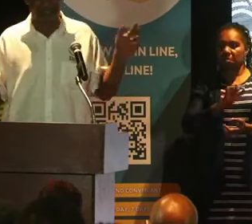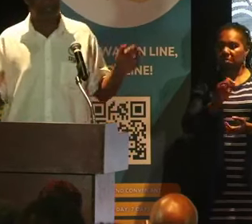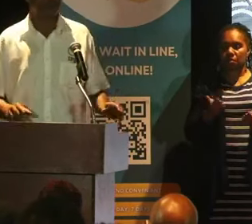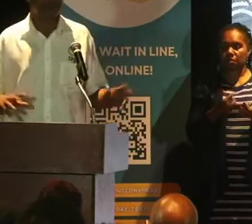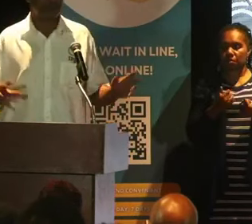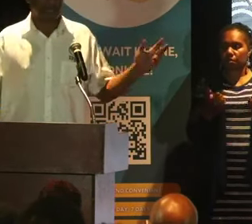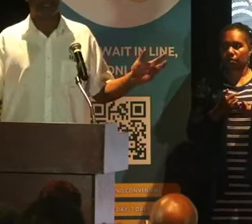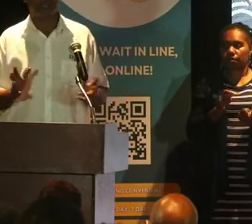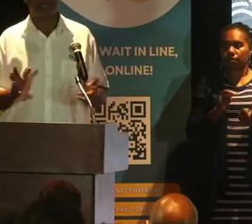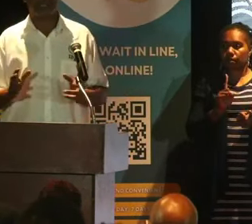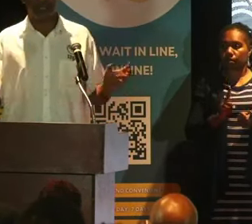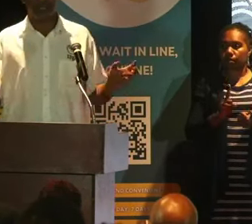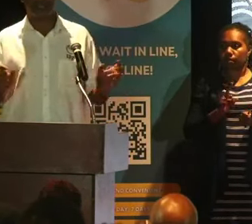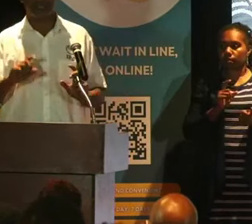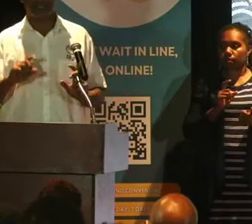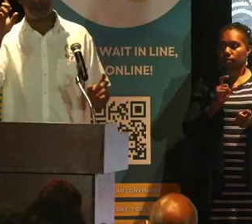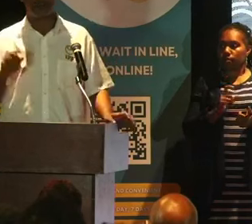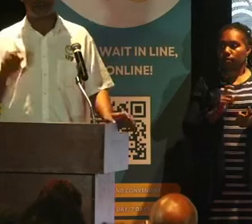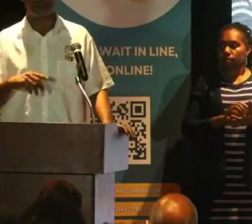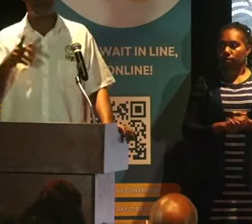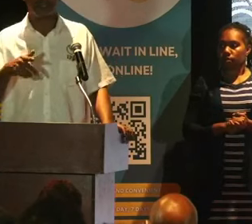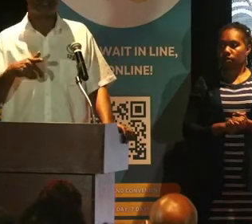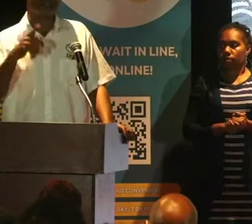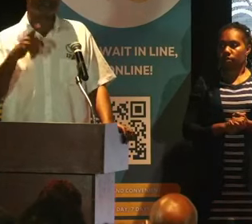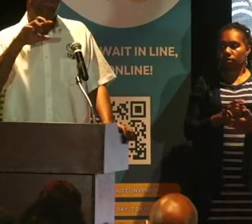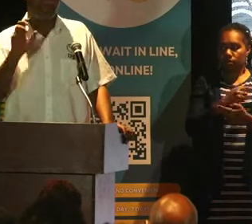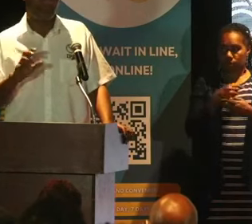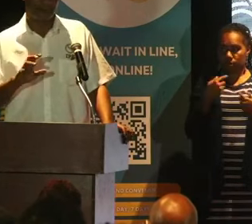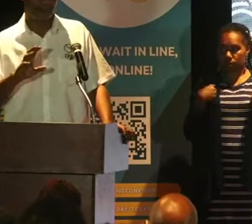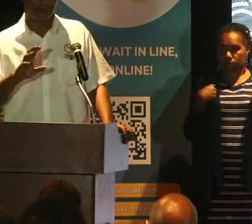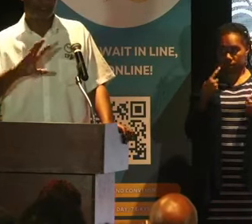world, we would like to see that we do one,